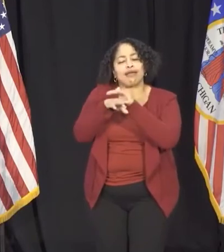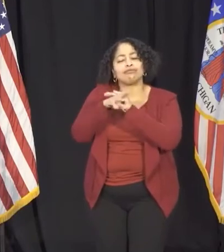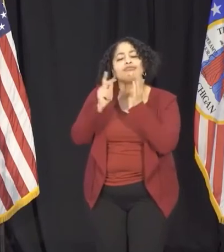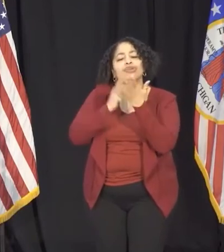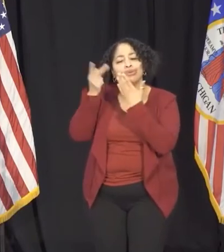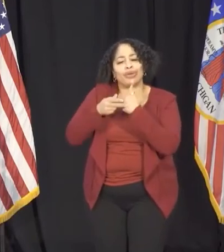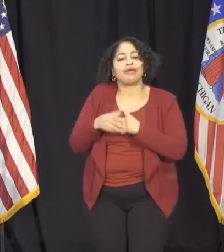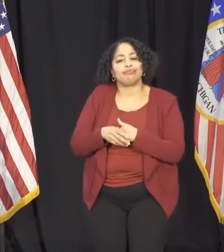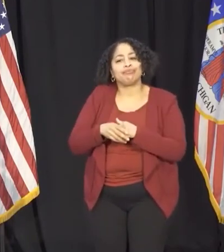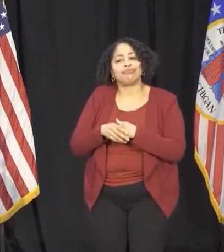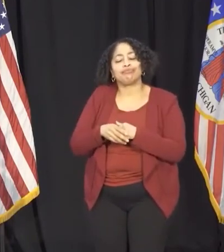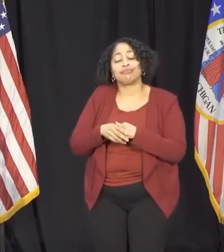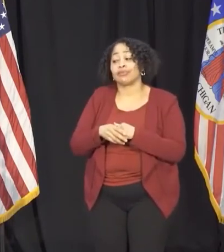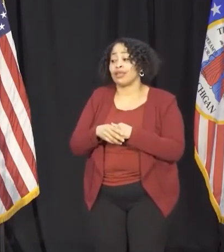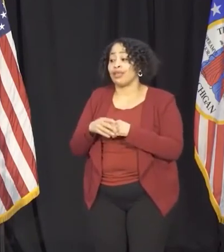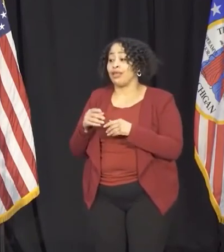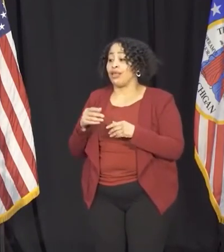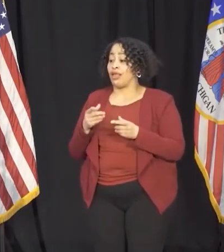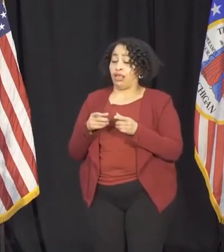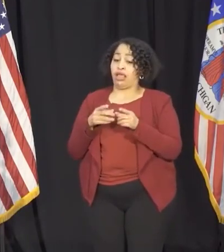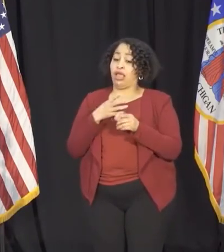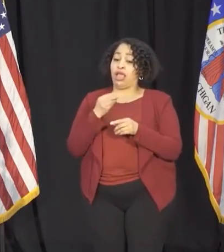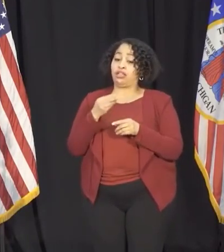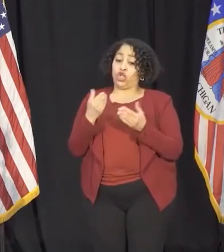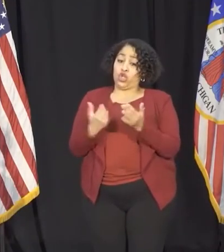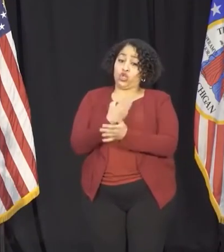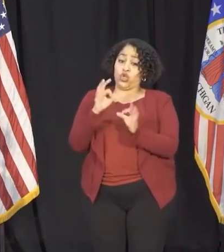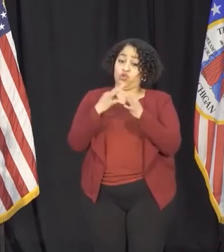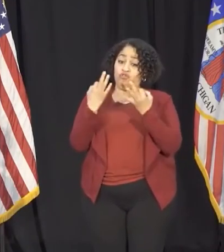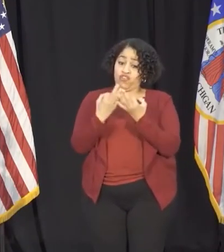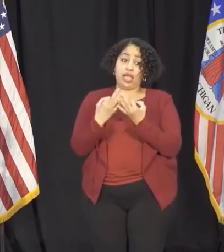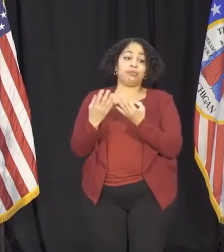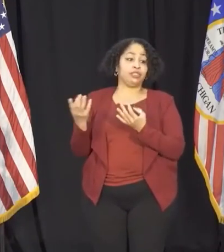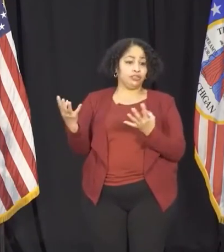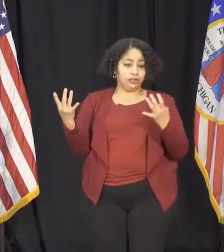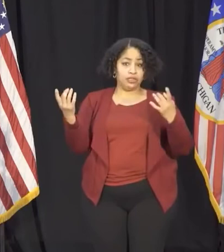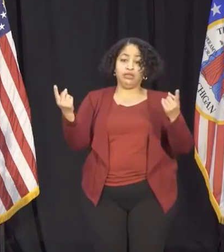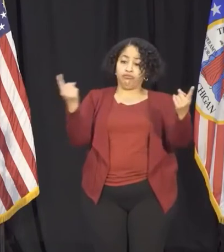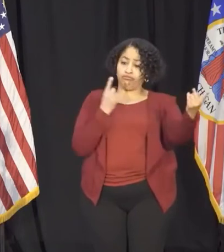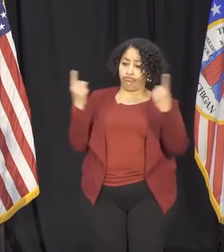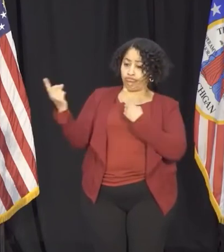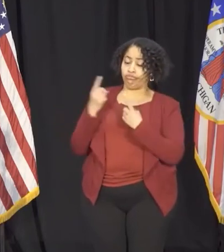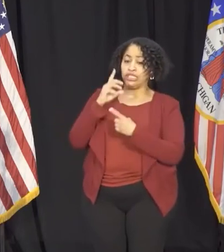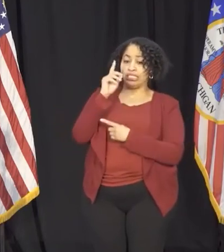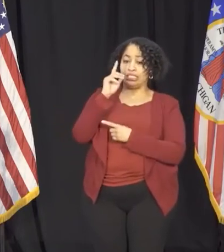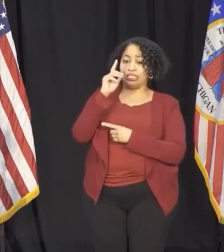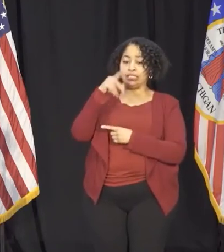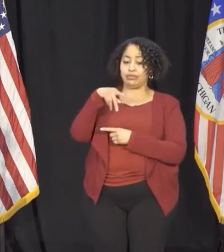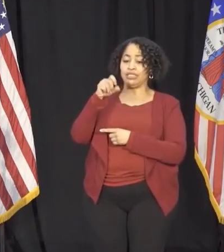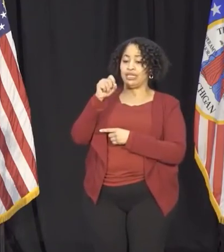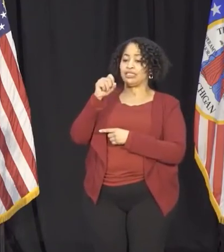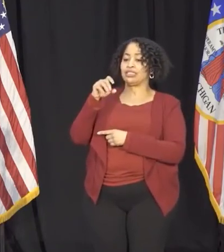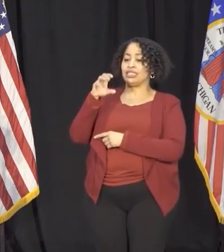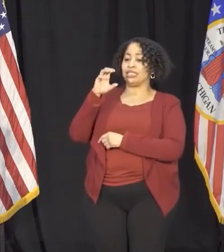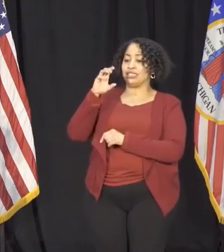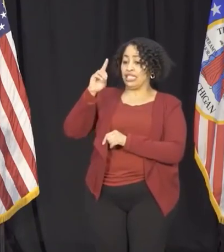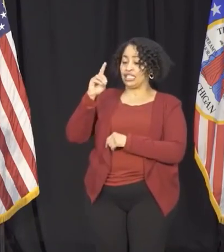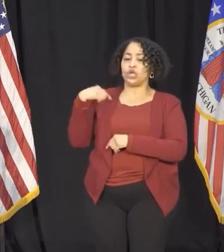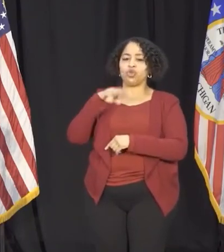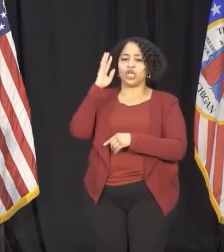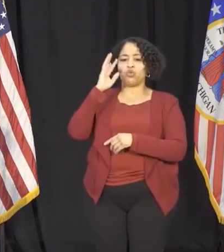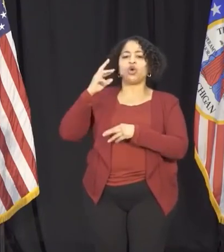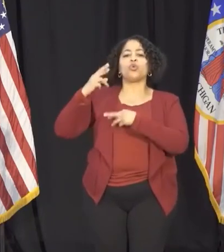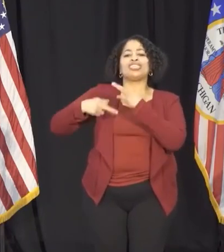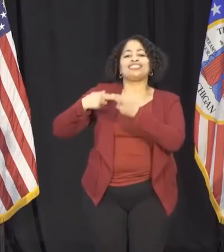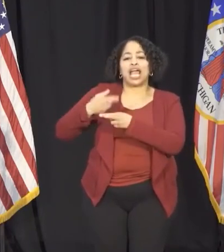access program. And then as new families come into DPSCD, we're going to recycle